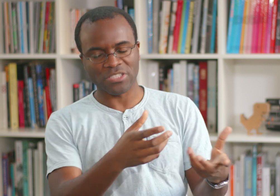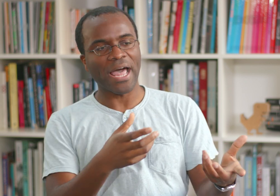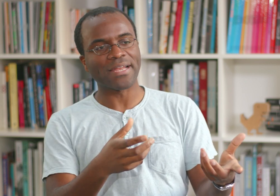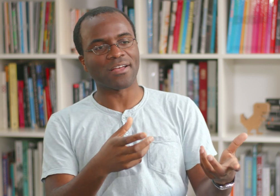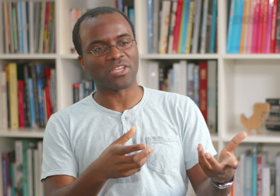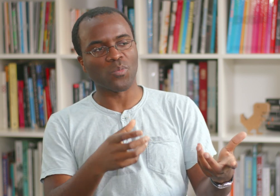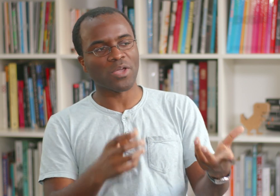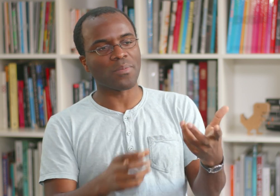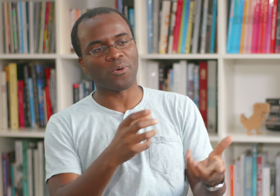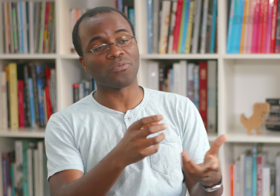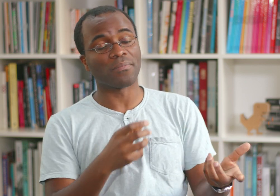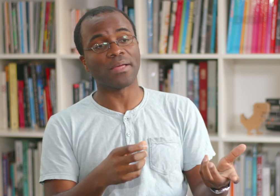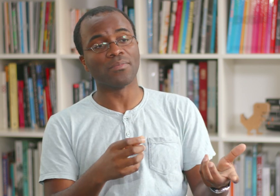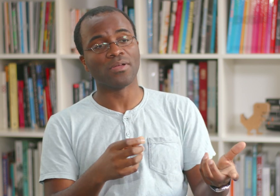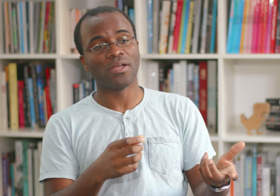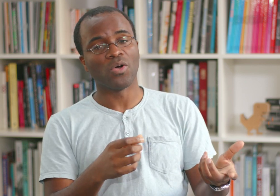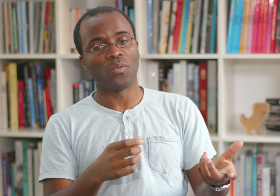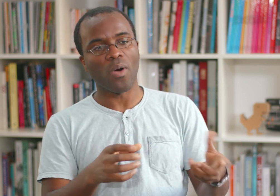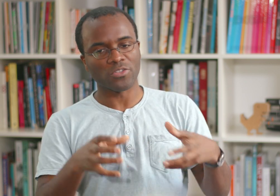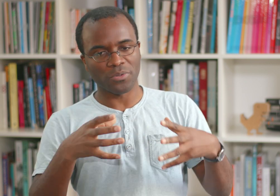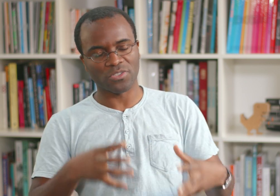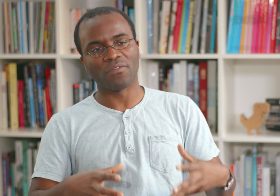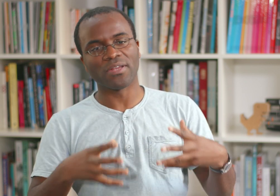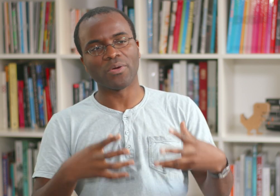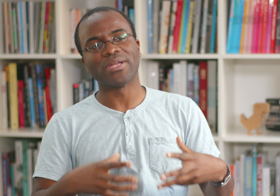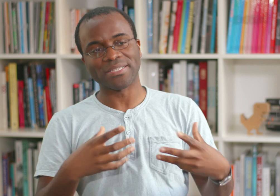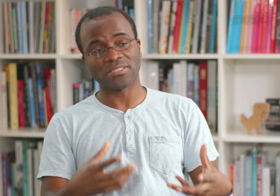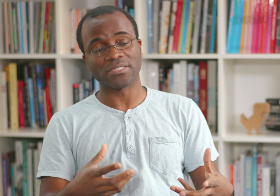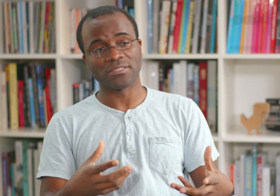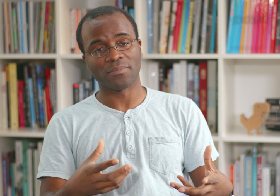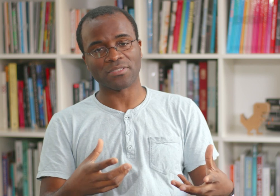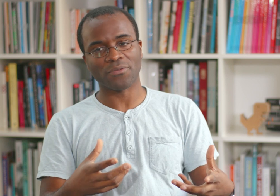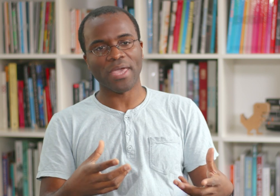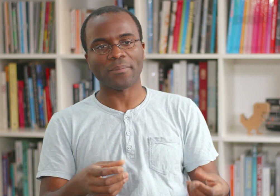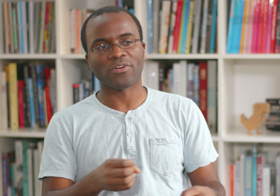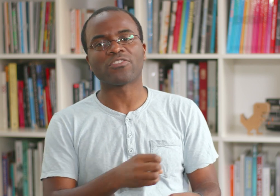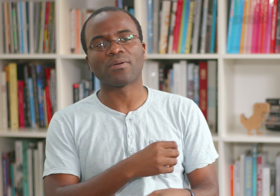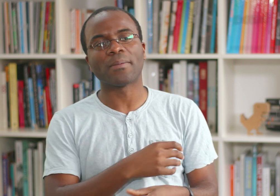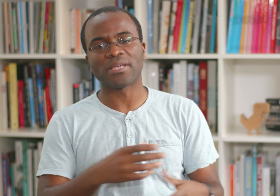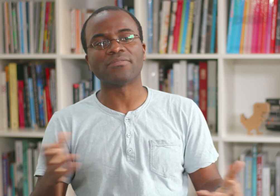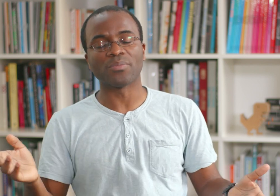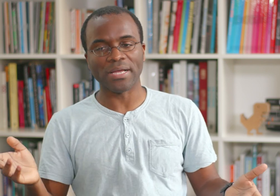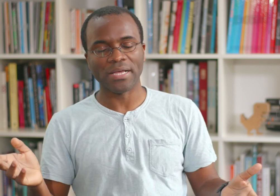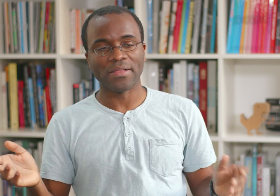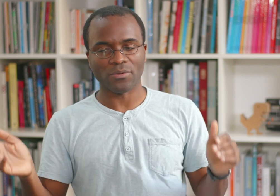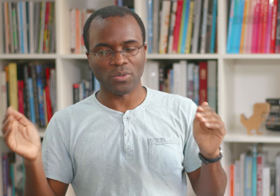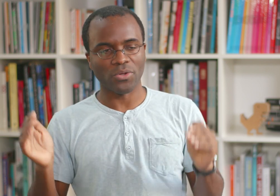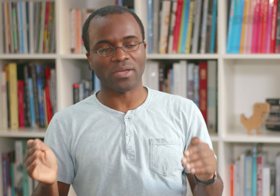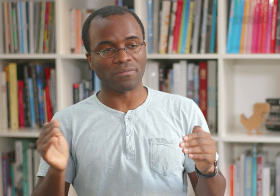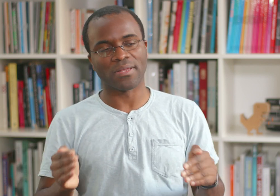side and asking what can we borrow from them whilst preserving our own identity accessibility because if you get progressive web apps everywhere that all look and feel